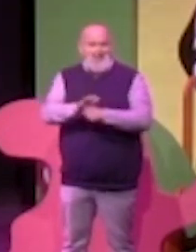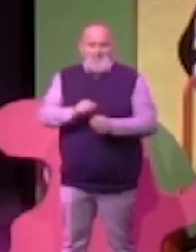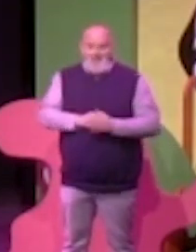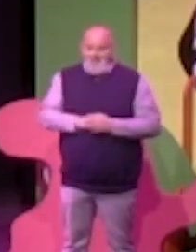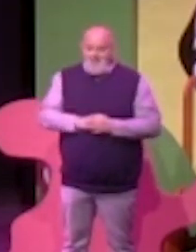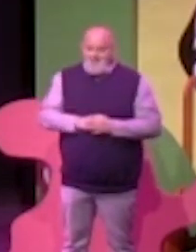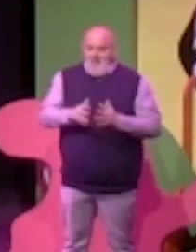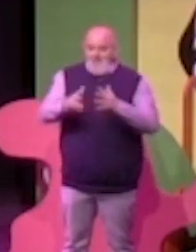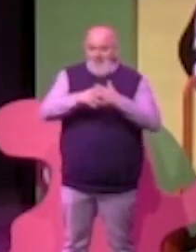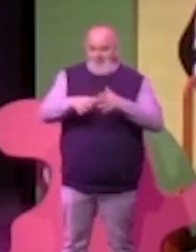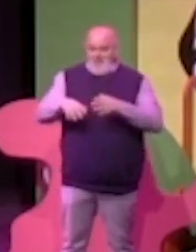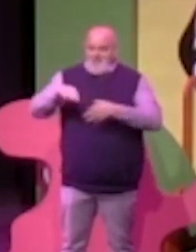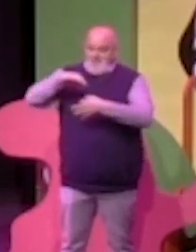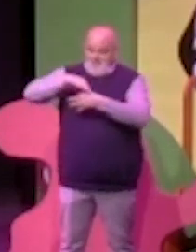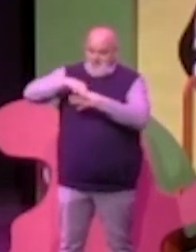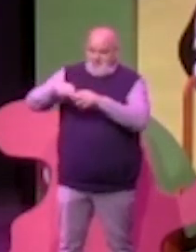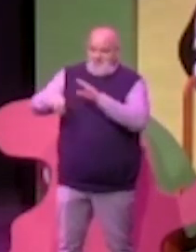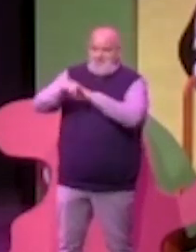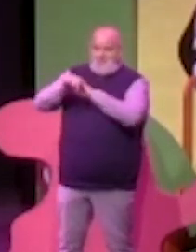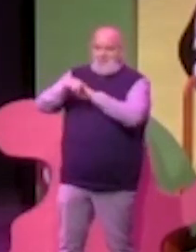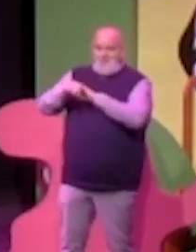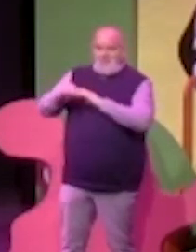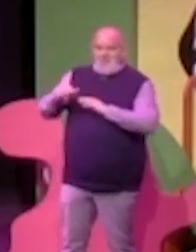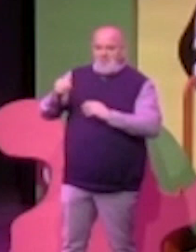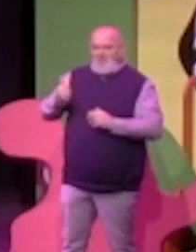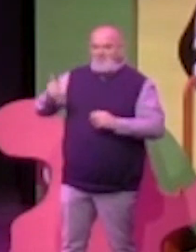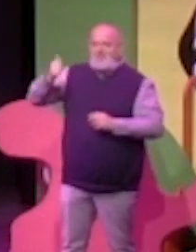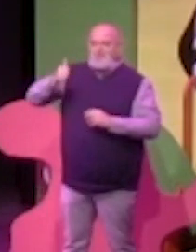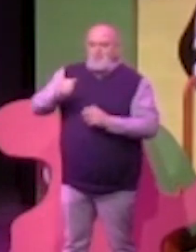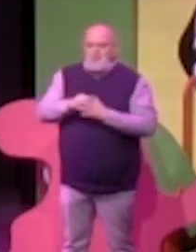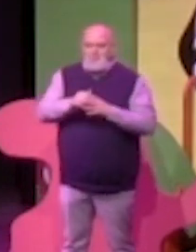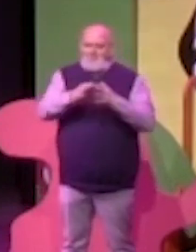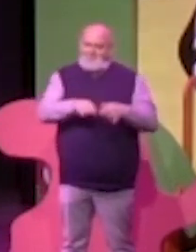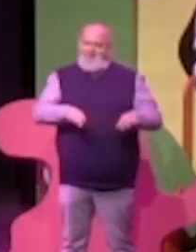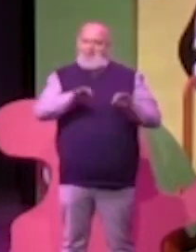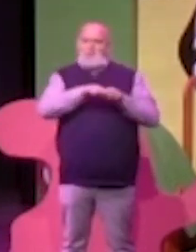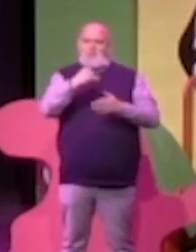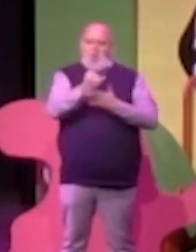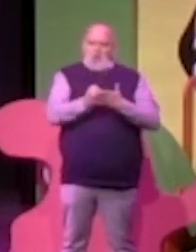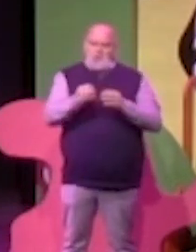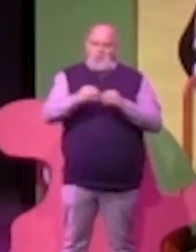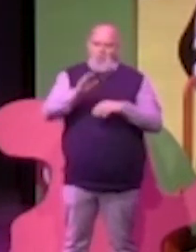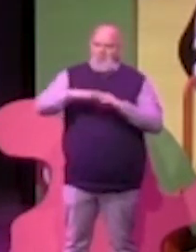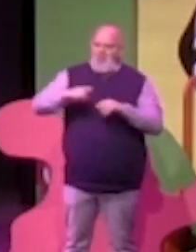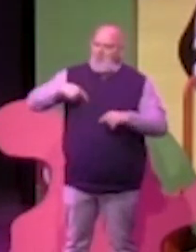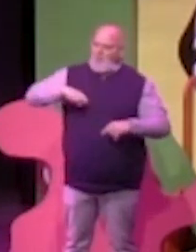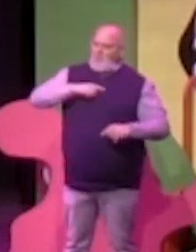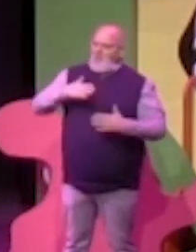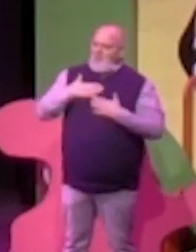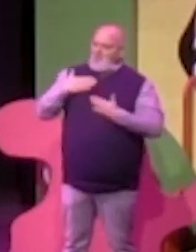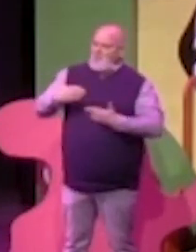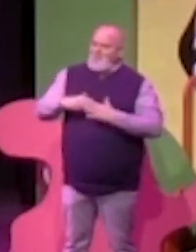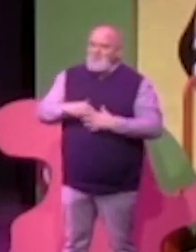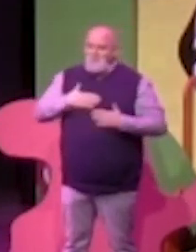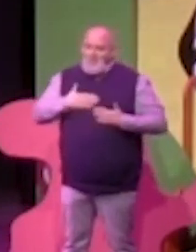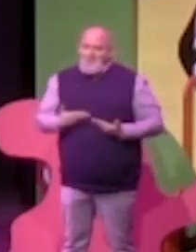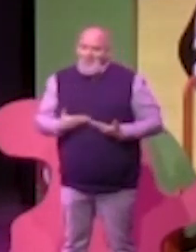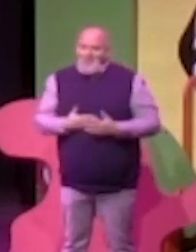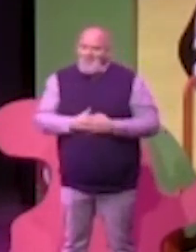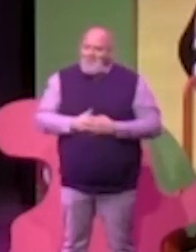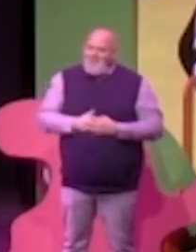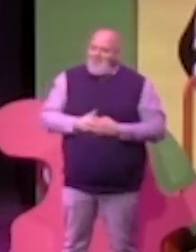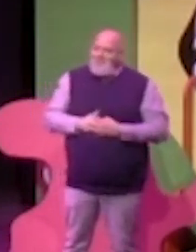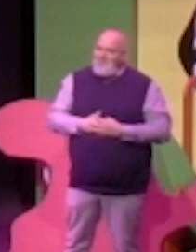American elected officials and public agencies value the arts more than we have been willing to admit. We saw the